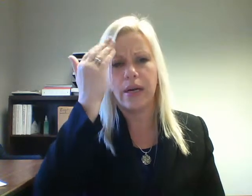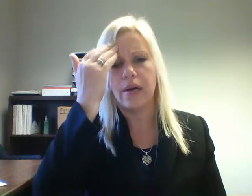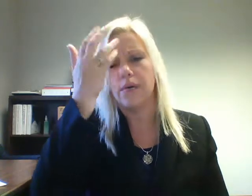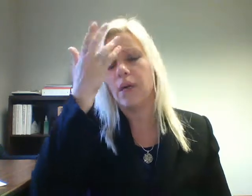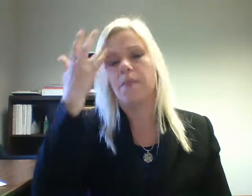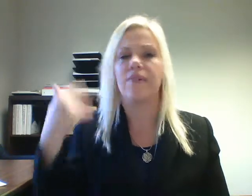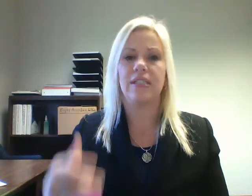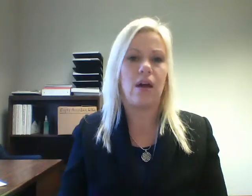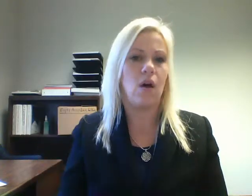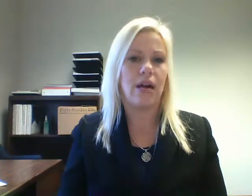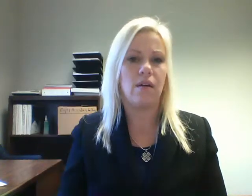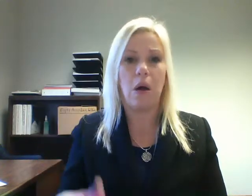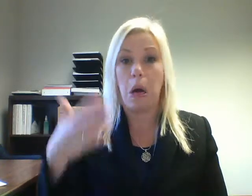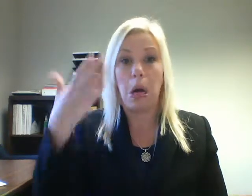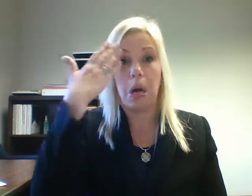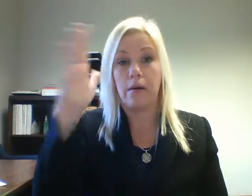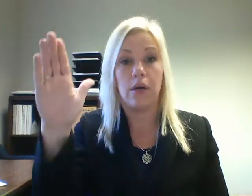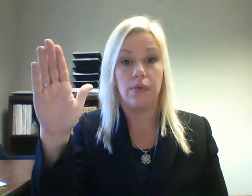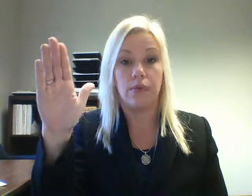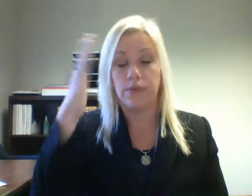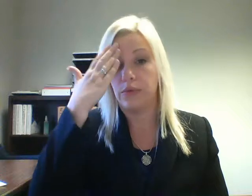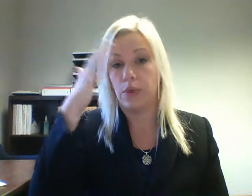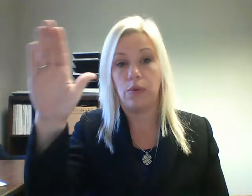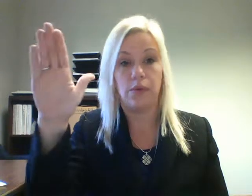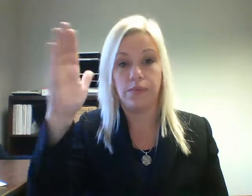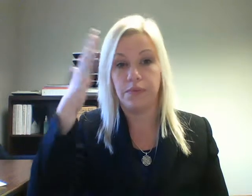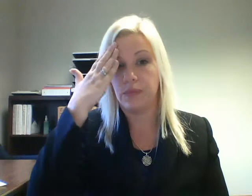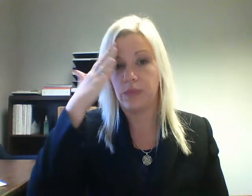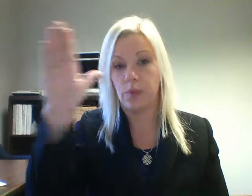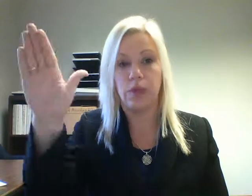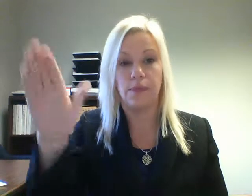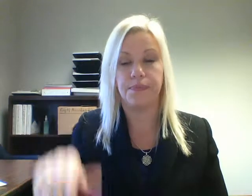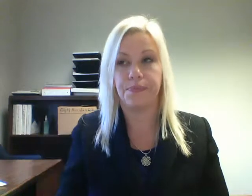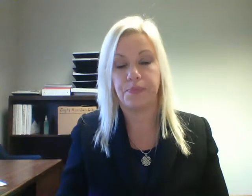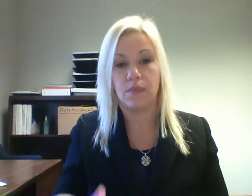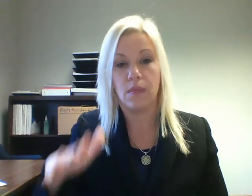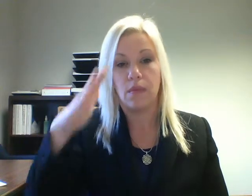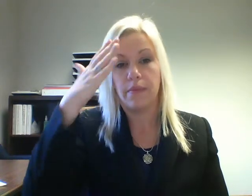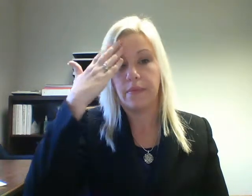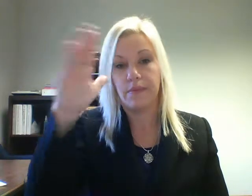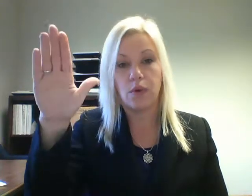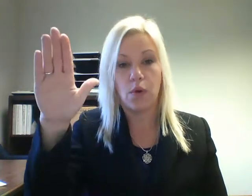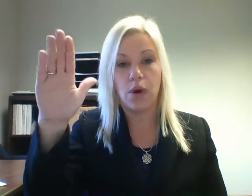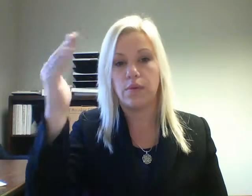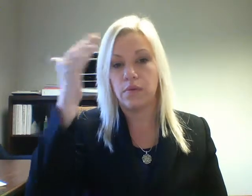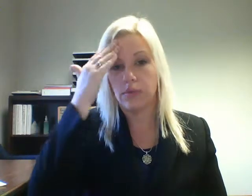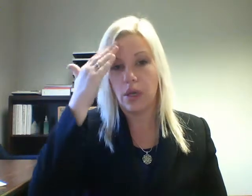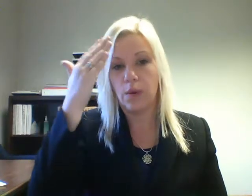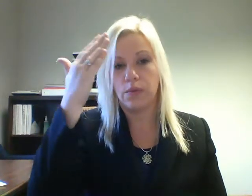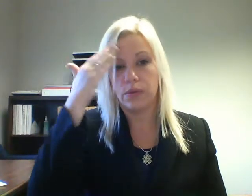know. But if they say, oh, I don't know, oh, I don't know, don't know, don't know. Don't know, no, don't